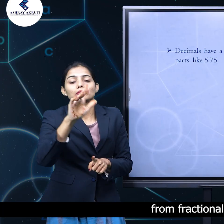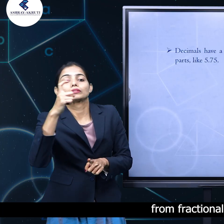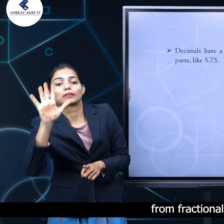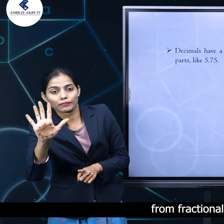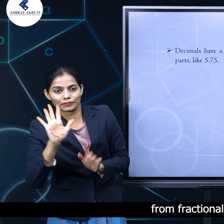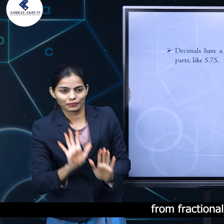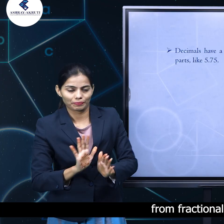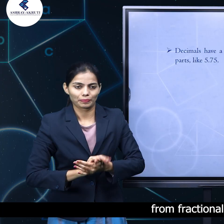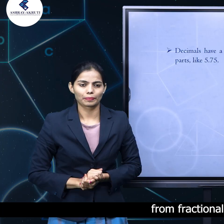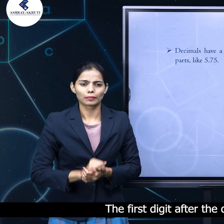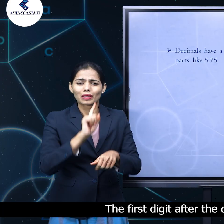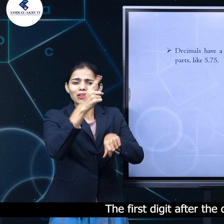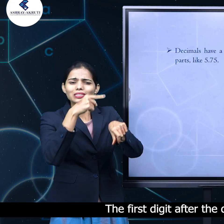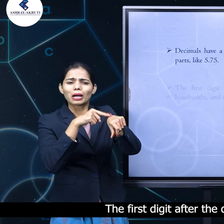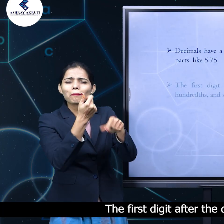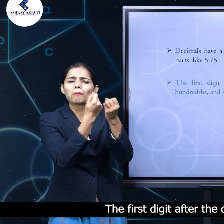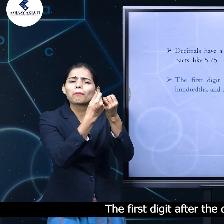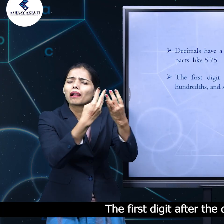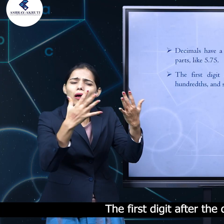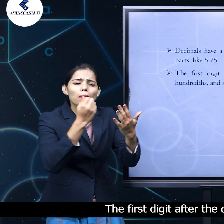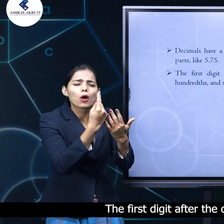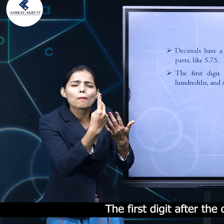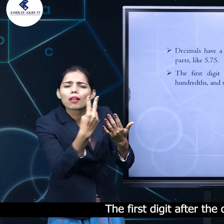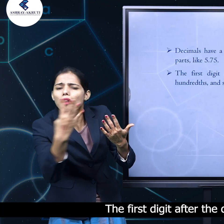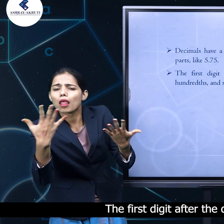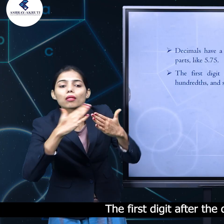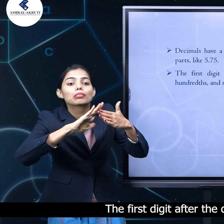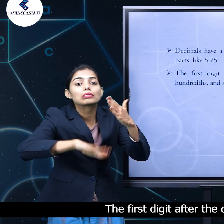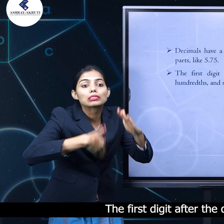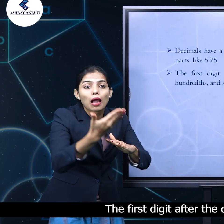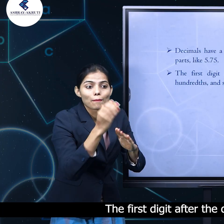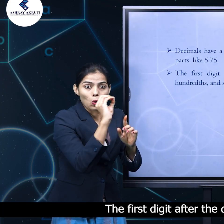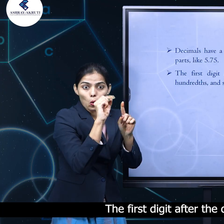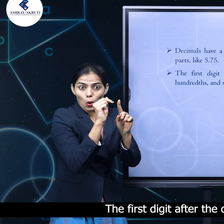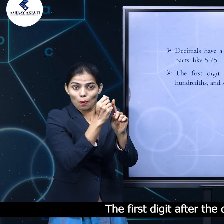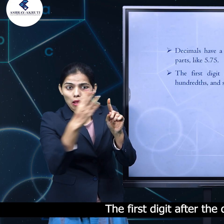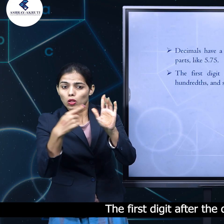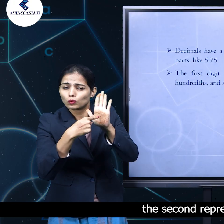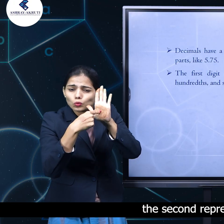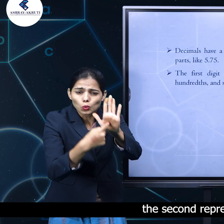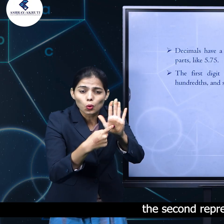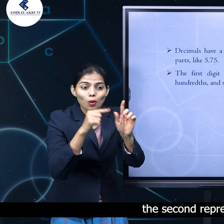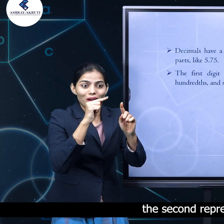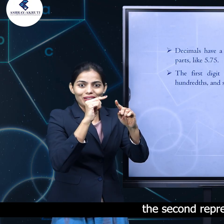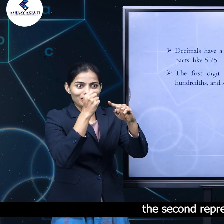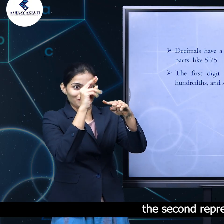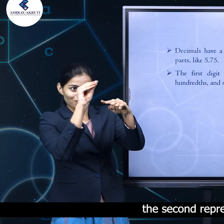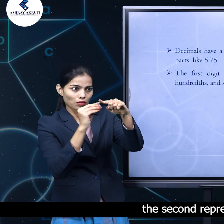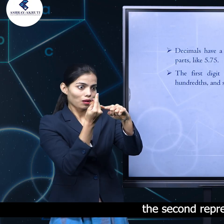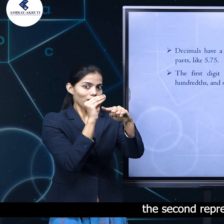5.75. The first digit after the decimal represents tenths, the second represents hundredths,